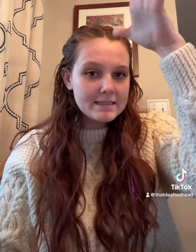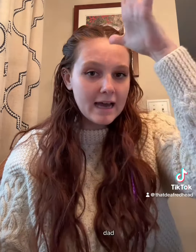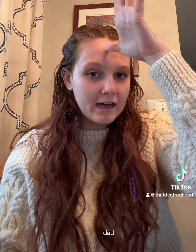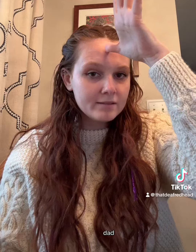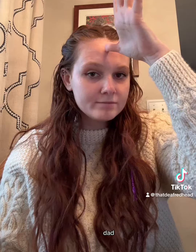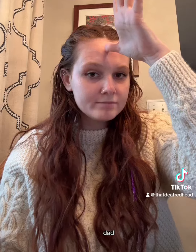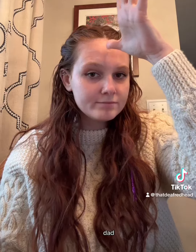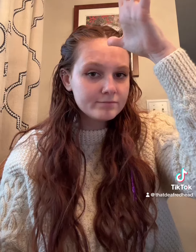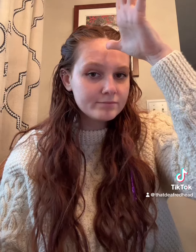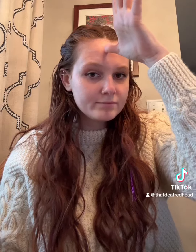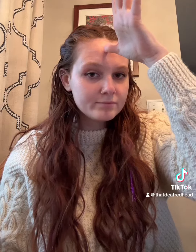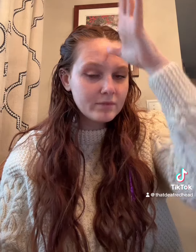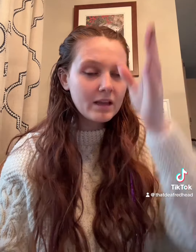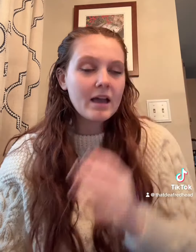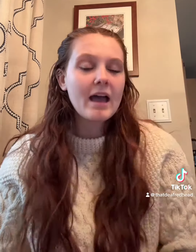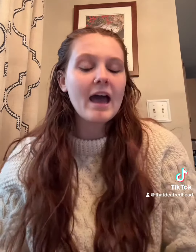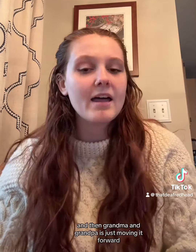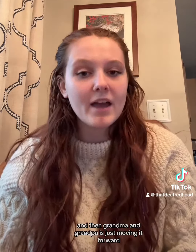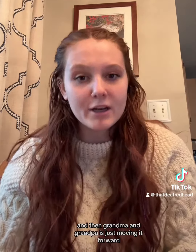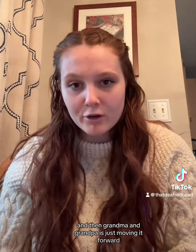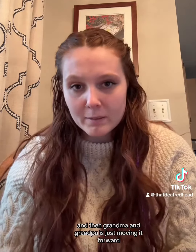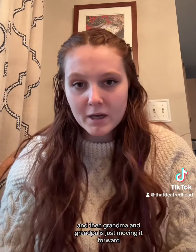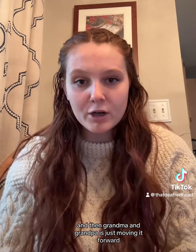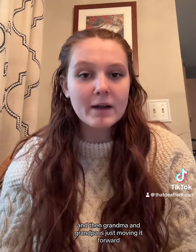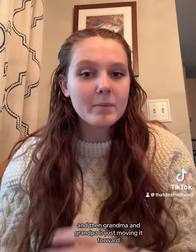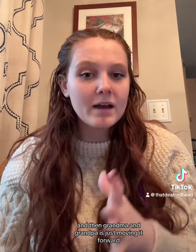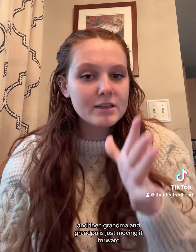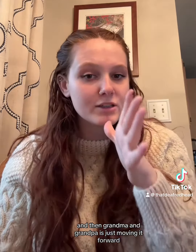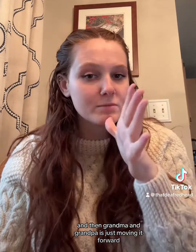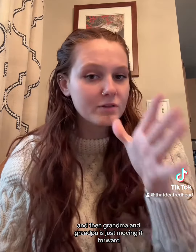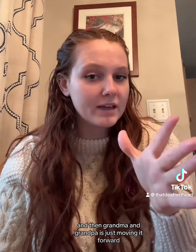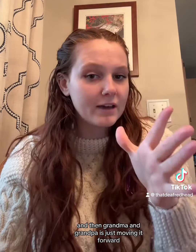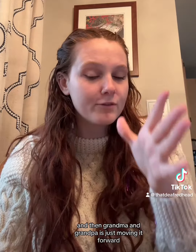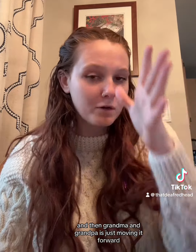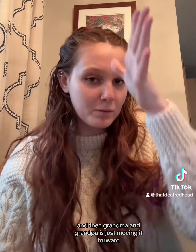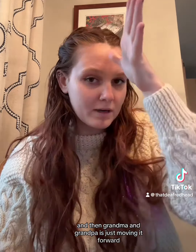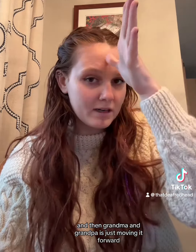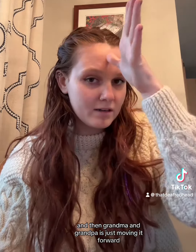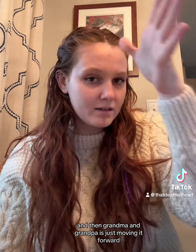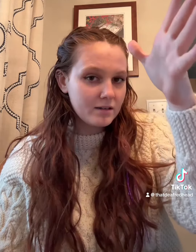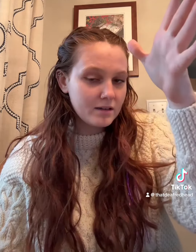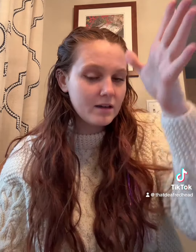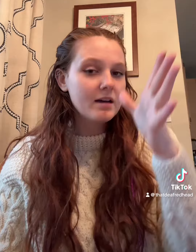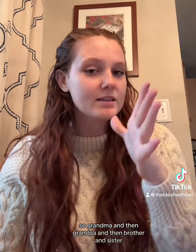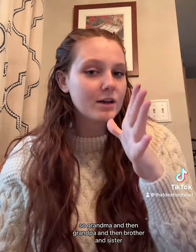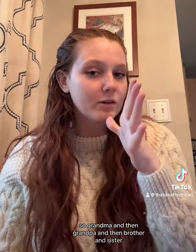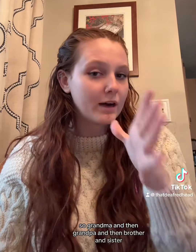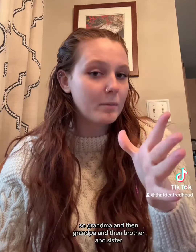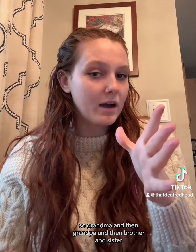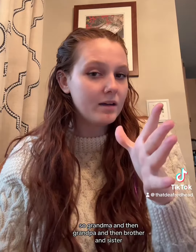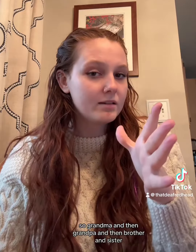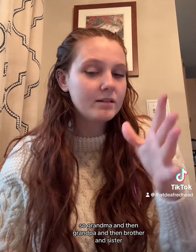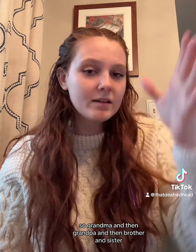Dad, and then grandma and grandpa is just moving it forward. So grandma, and